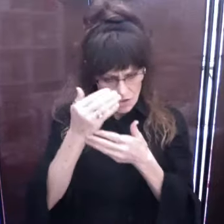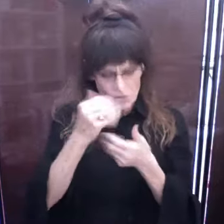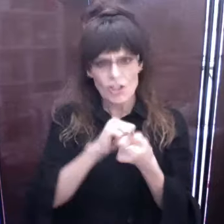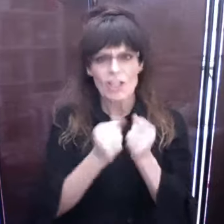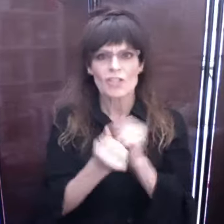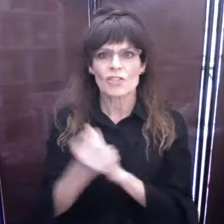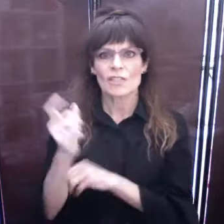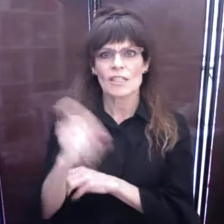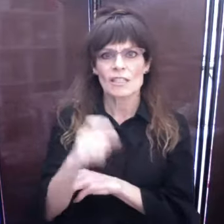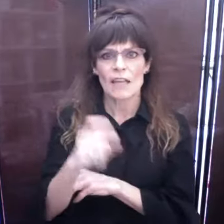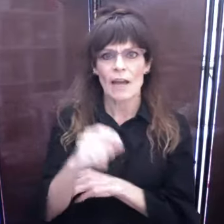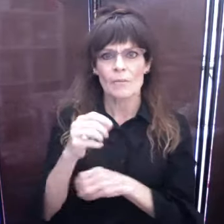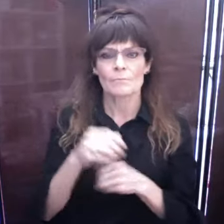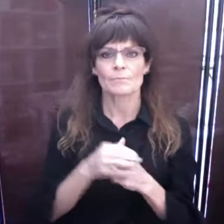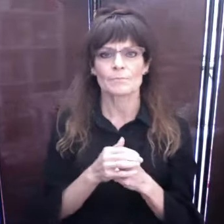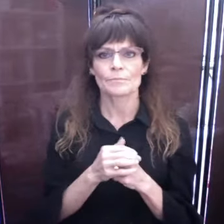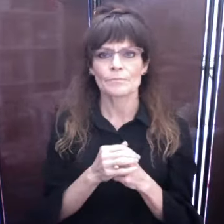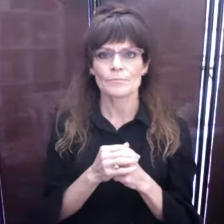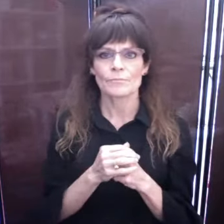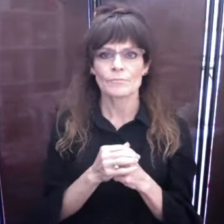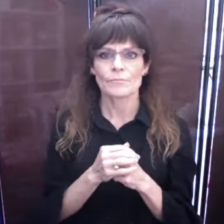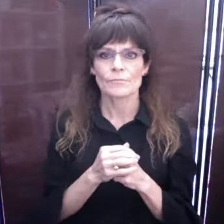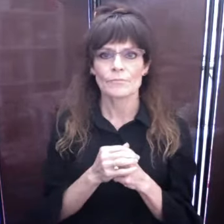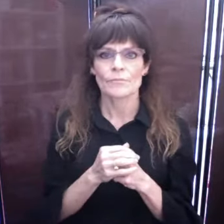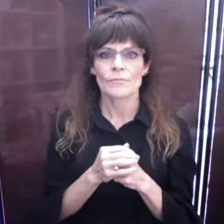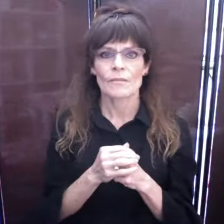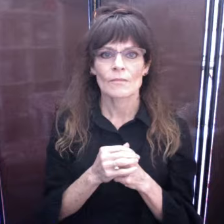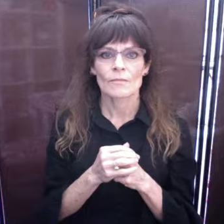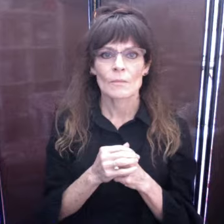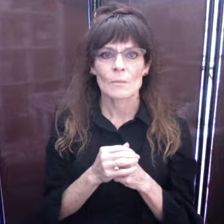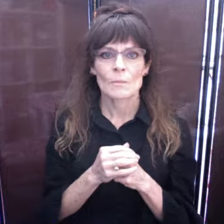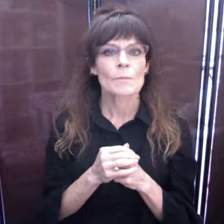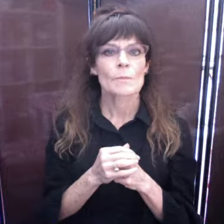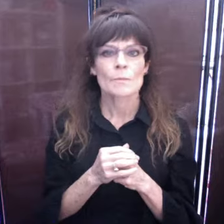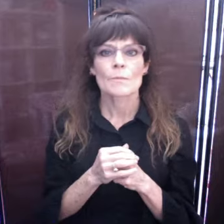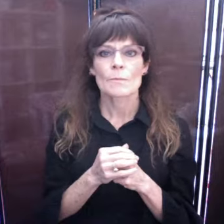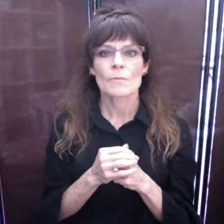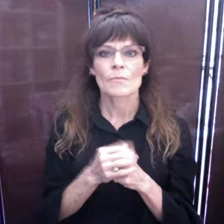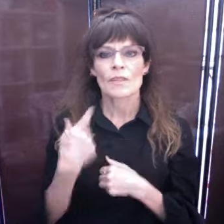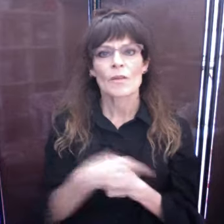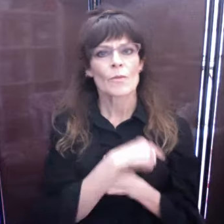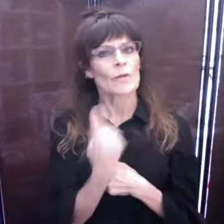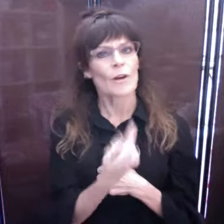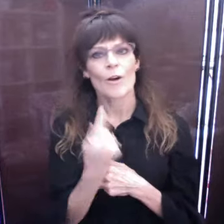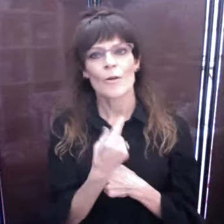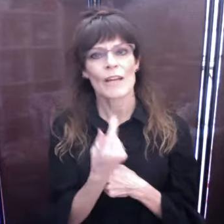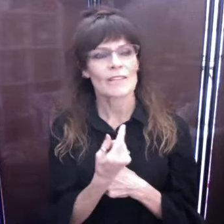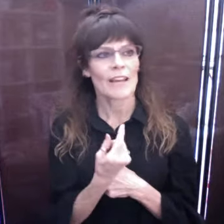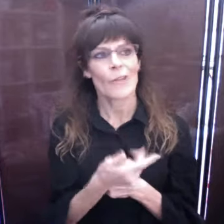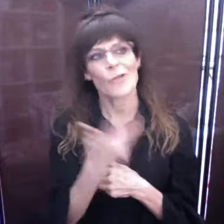happen. And I'm a big, you know, we were always a three-legged stool, right, of service and